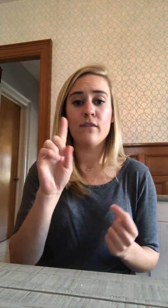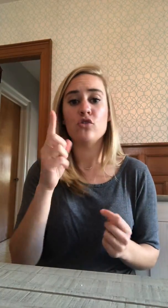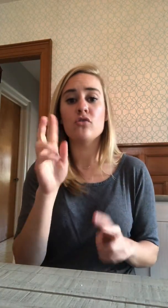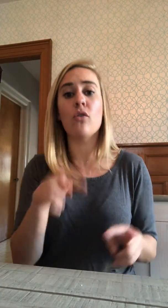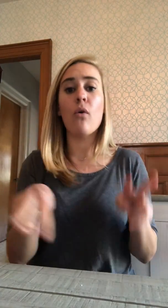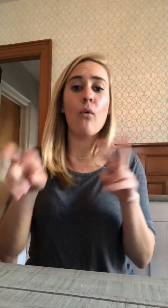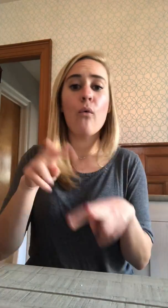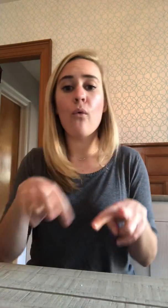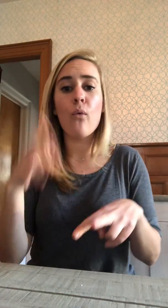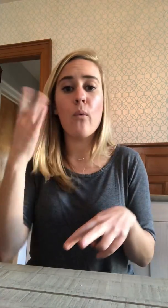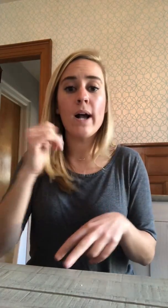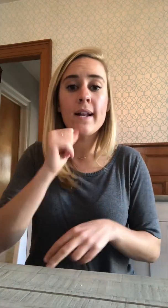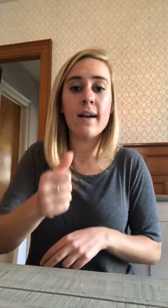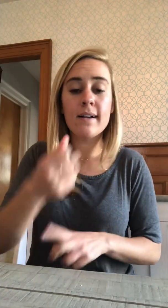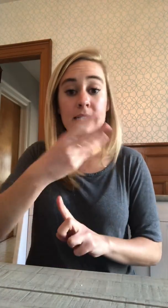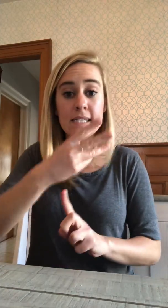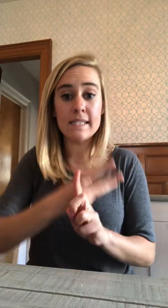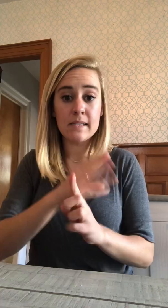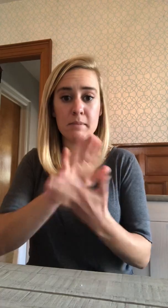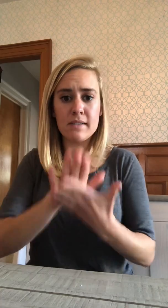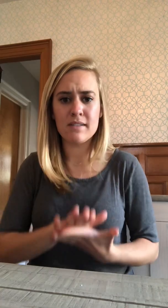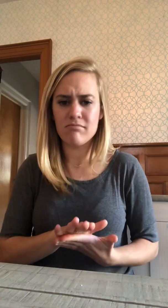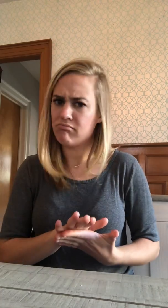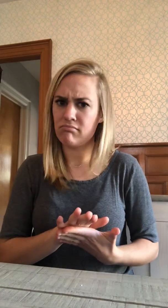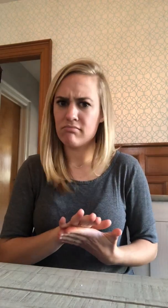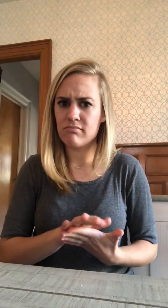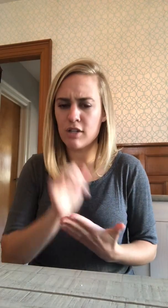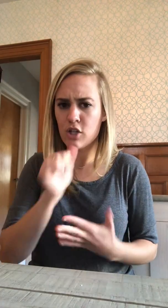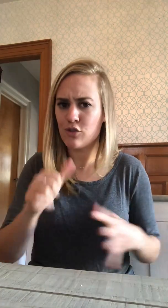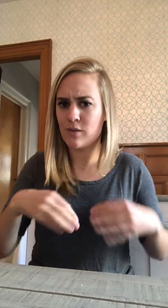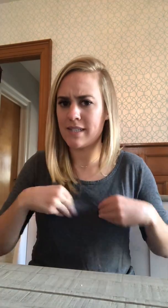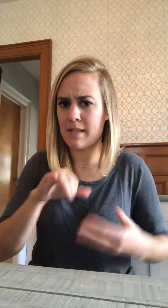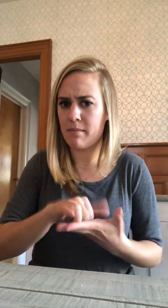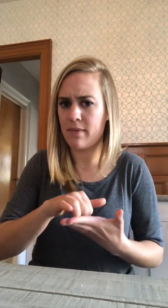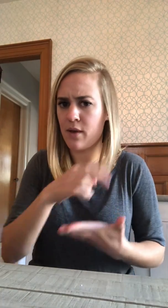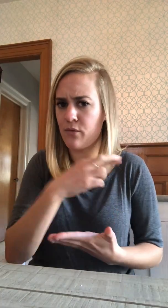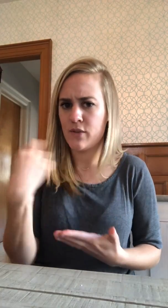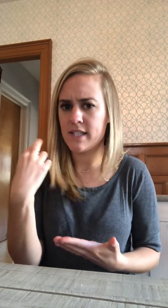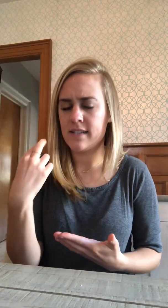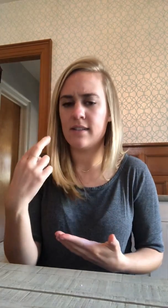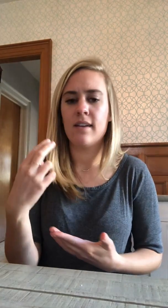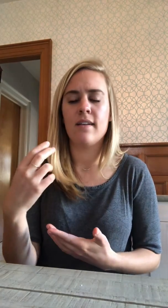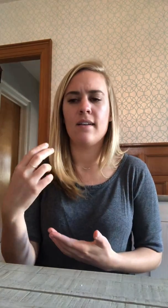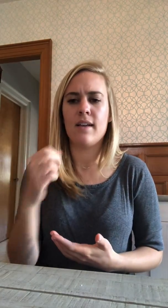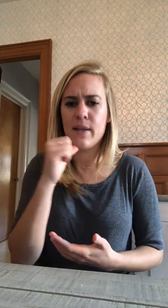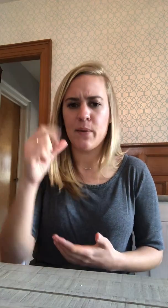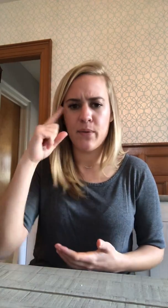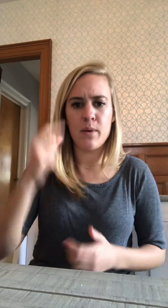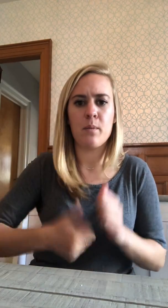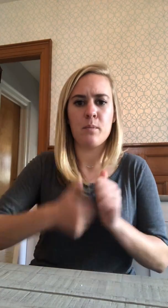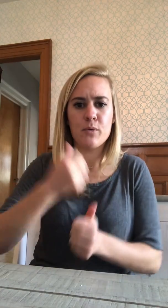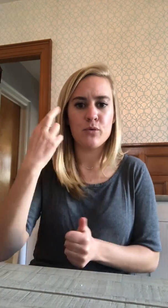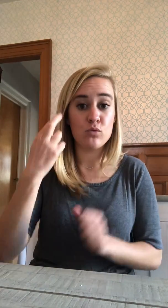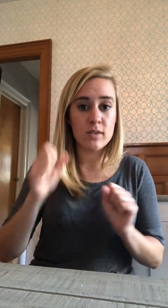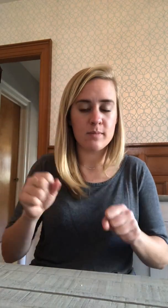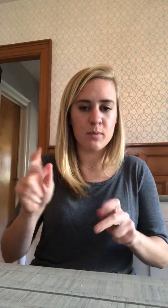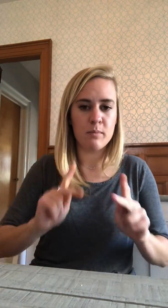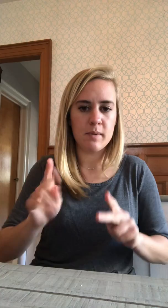going for a 6-month cleaning, I don't think it is. And I don't think most rational people, if they really look at it that way, would think that the benefit outweighs the